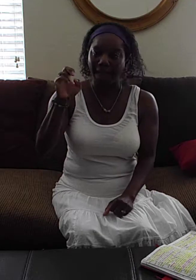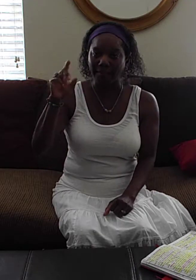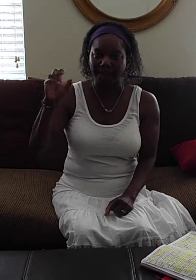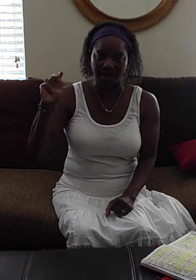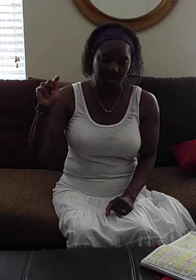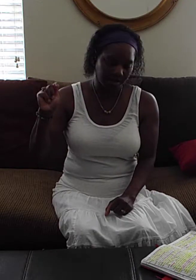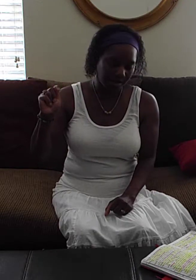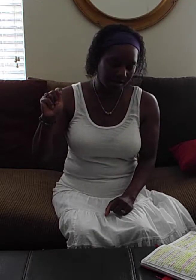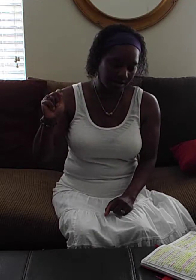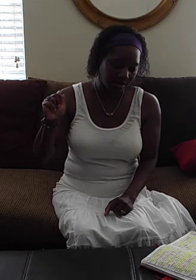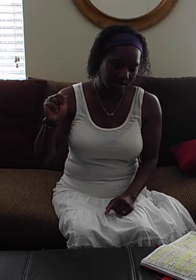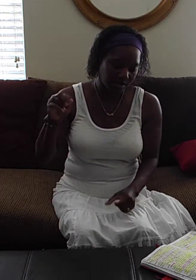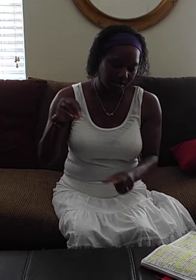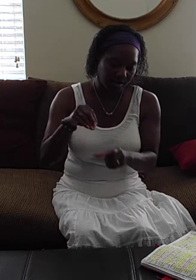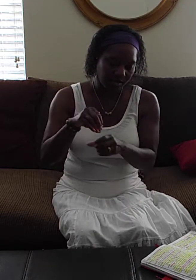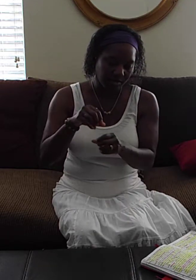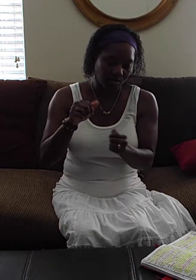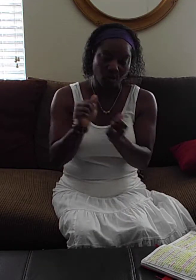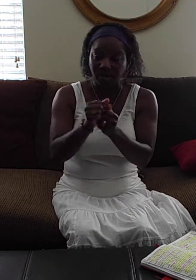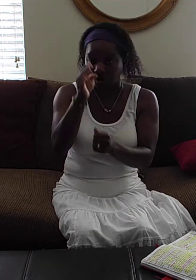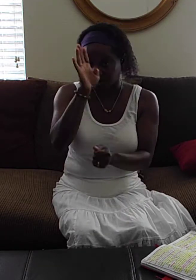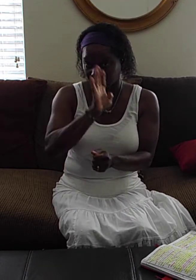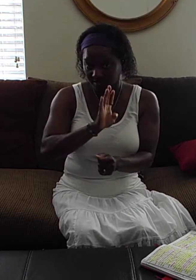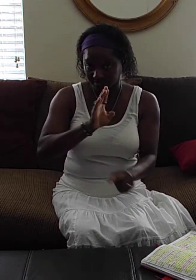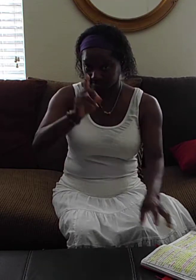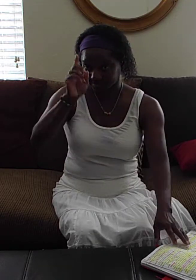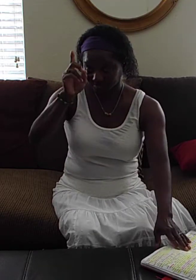commandment with God.